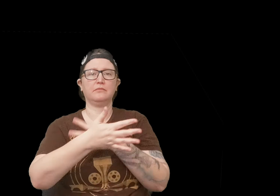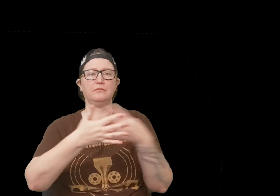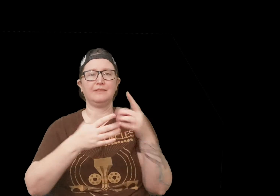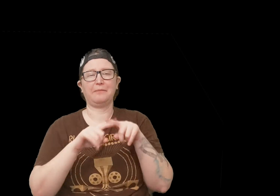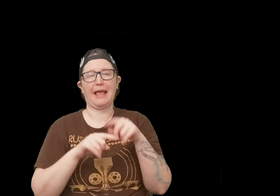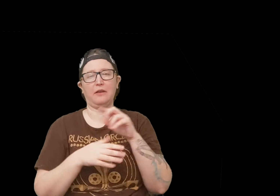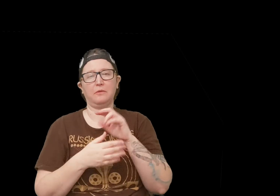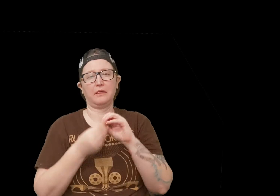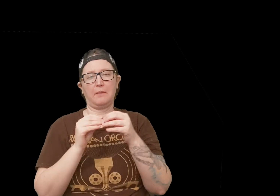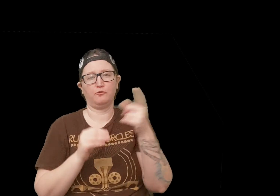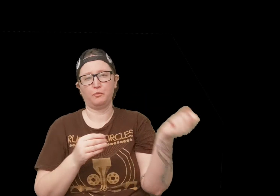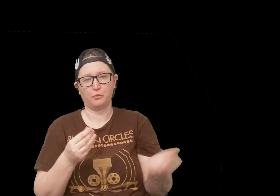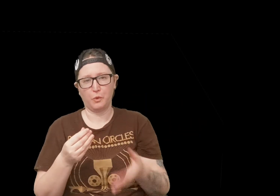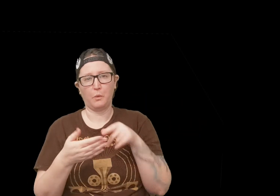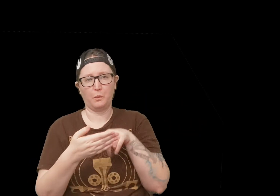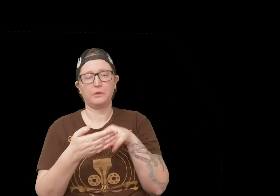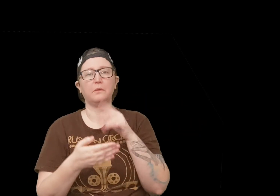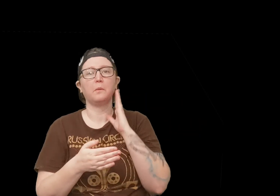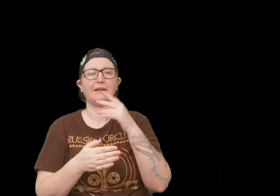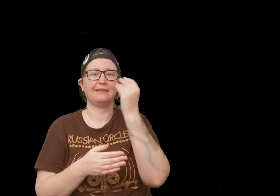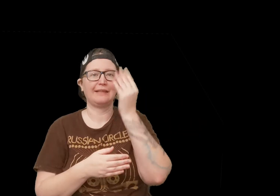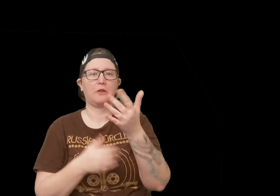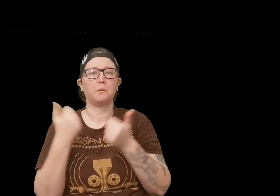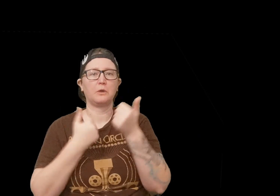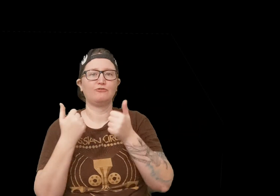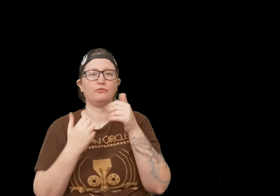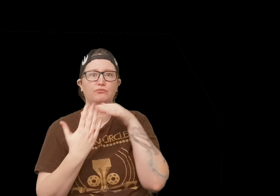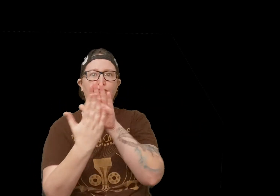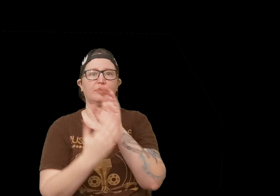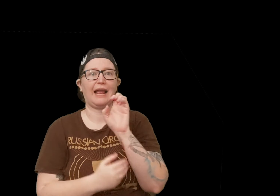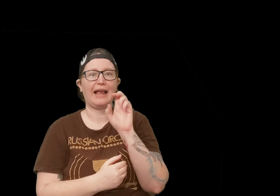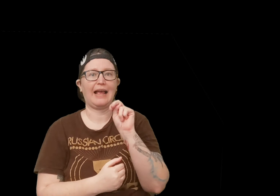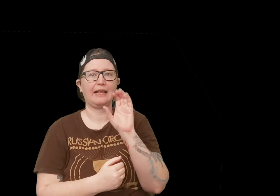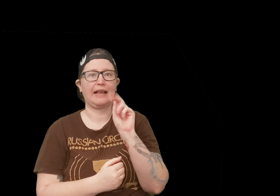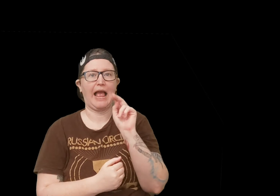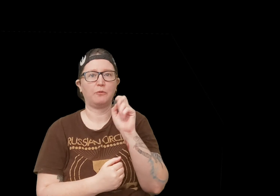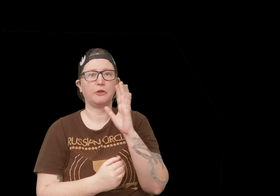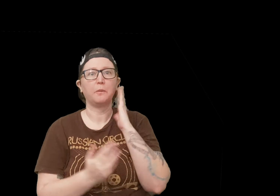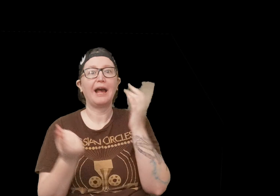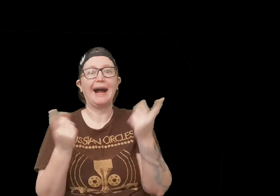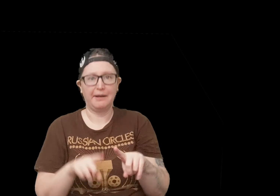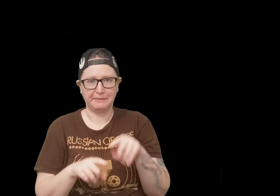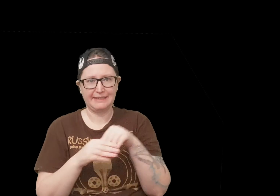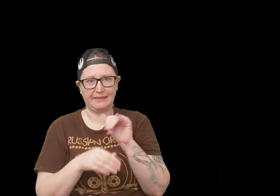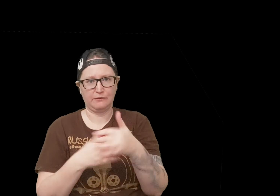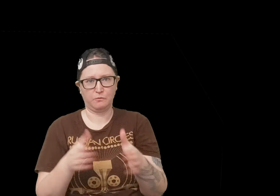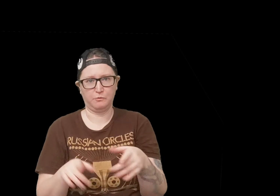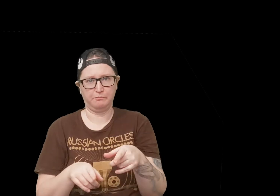depending on the level, it has a specific number that you roll. And that will tell you which encounter is going to